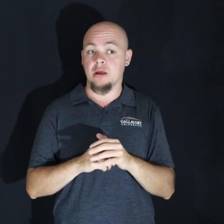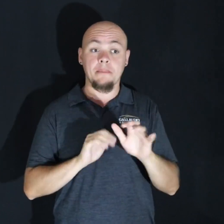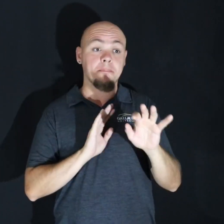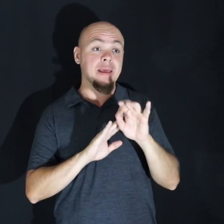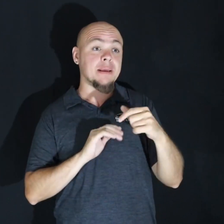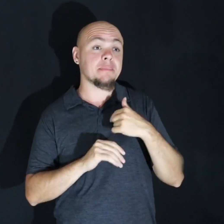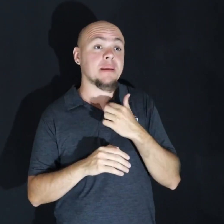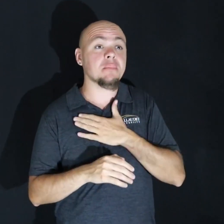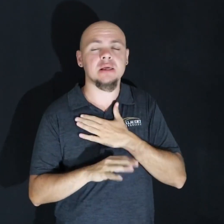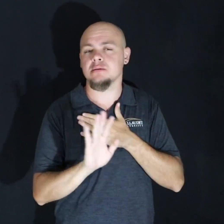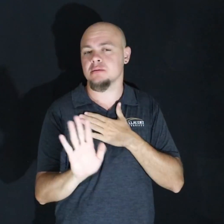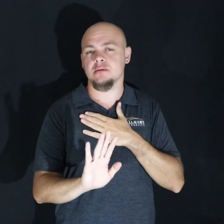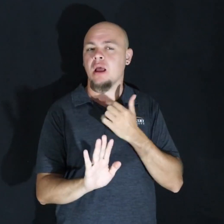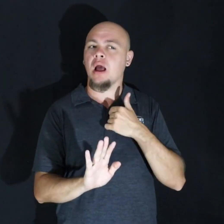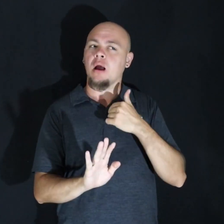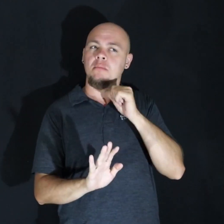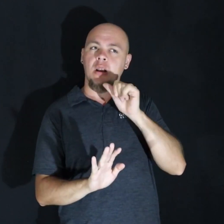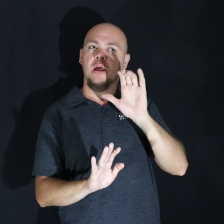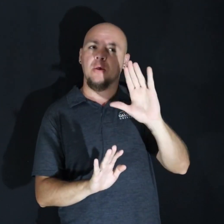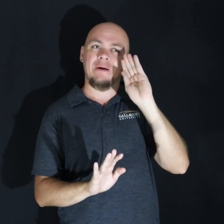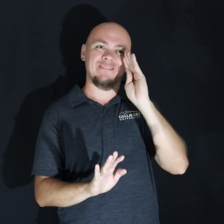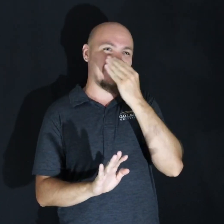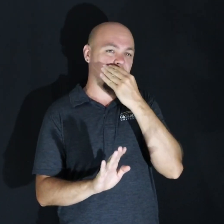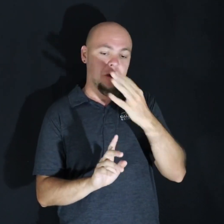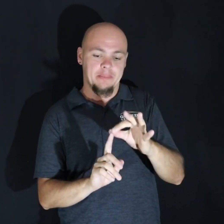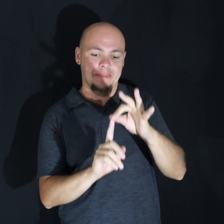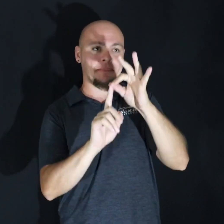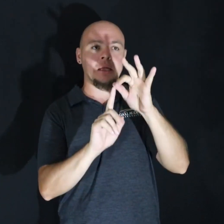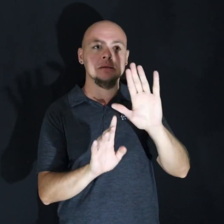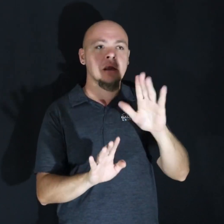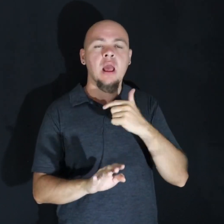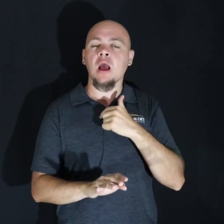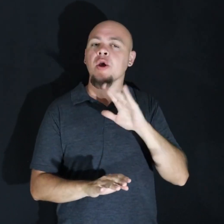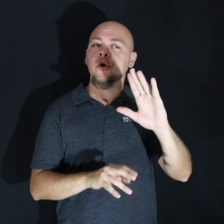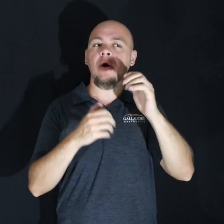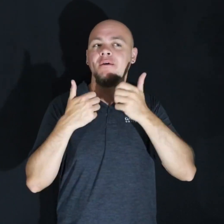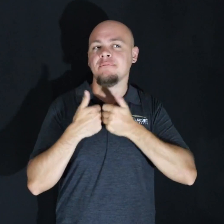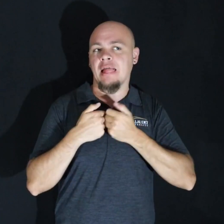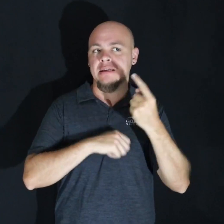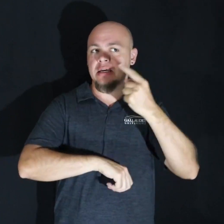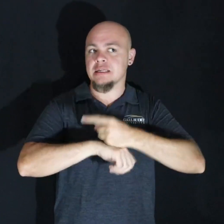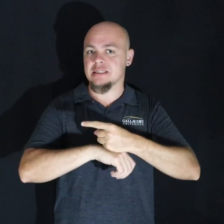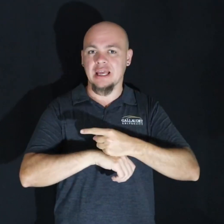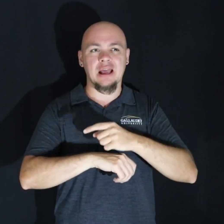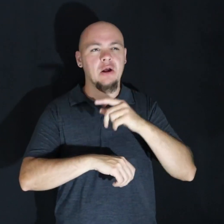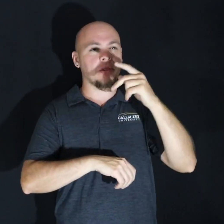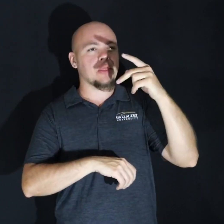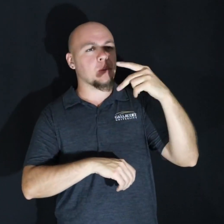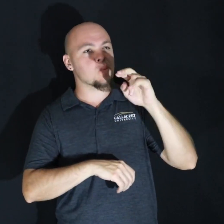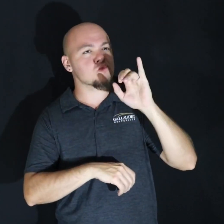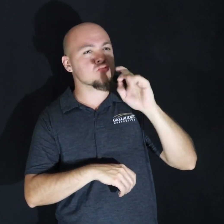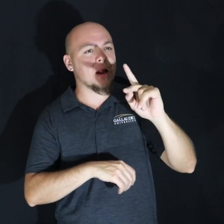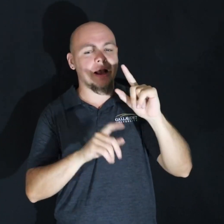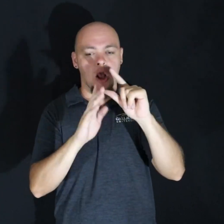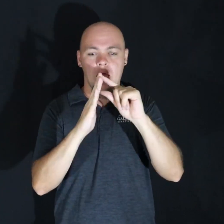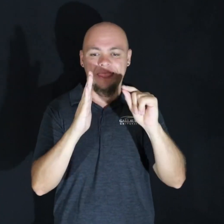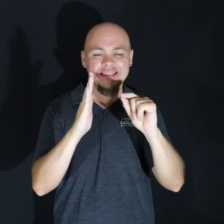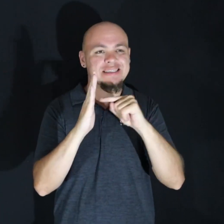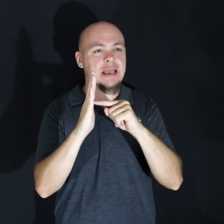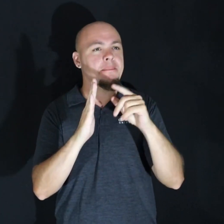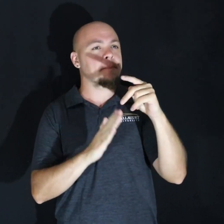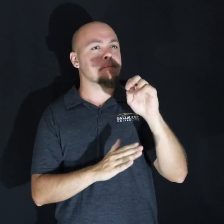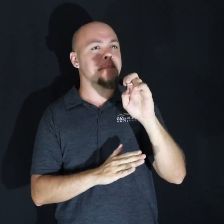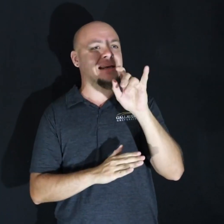please, because I'm not your flower to be picked. Your Valentine's Day roses on the prick, on the stem. I mean,